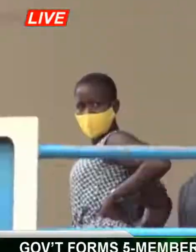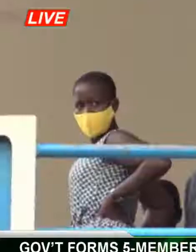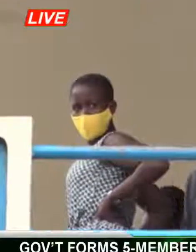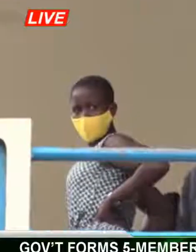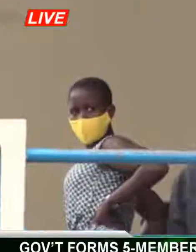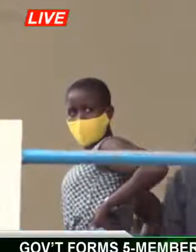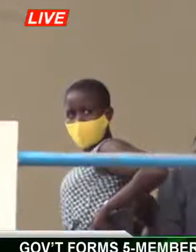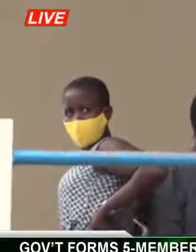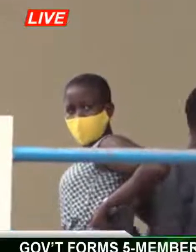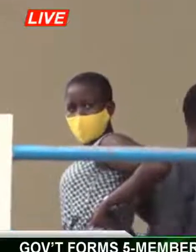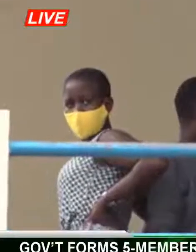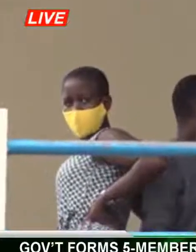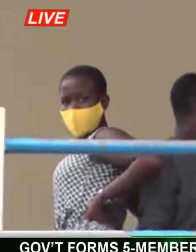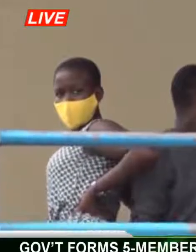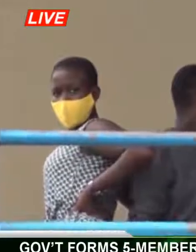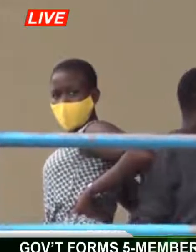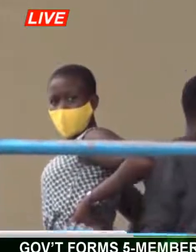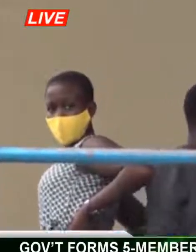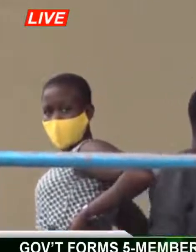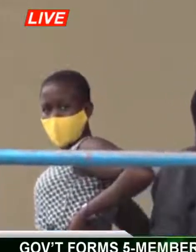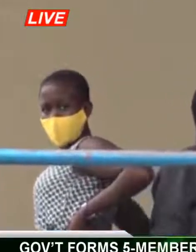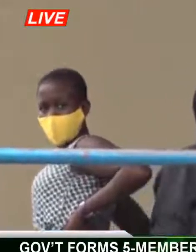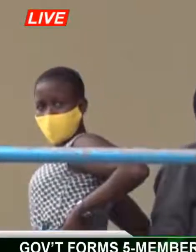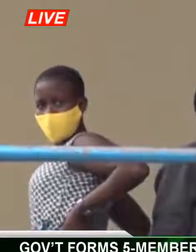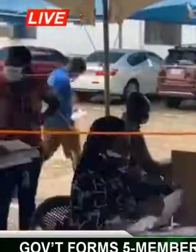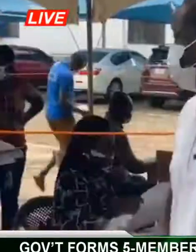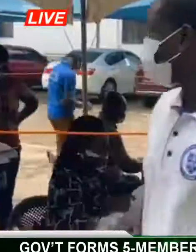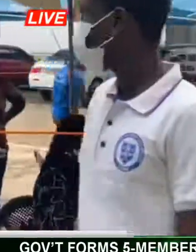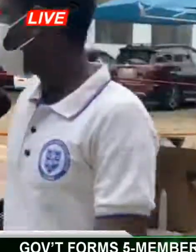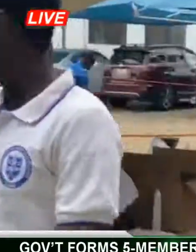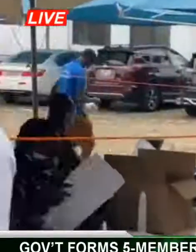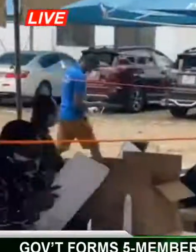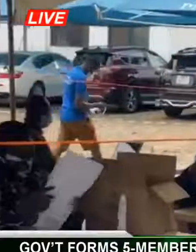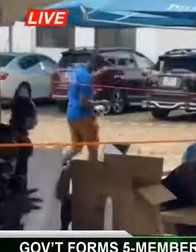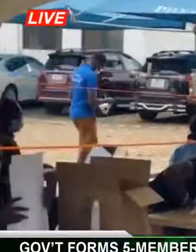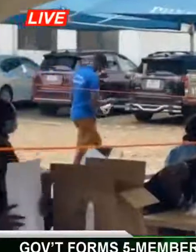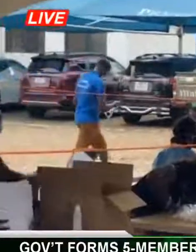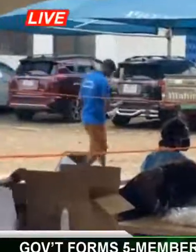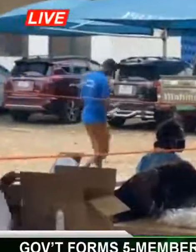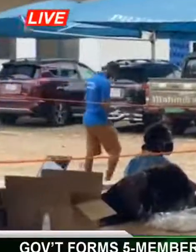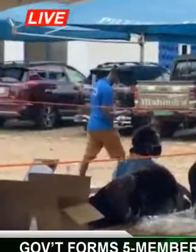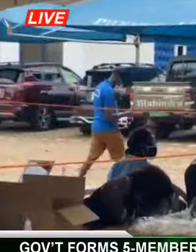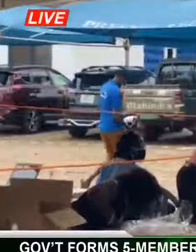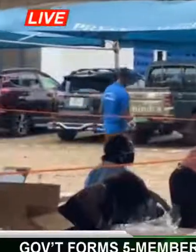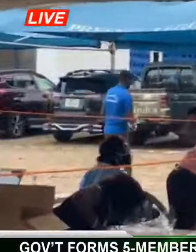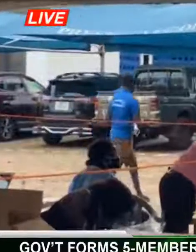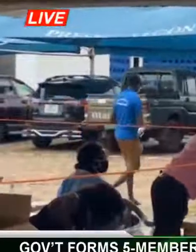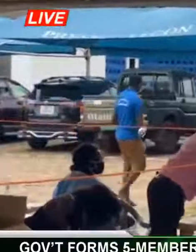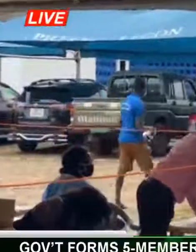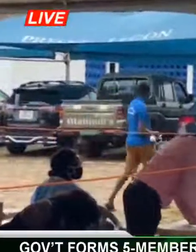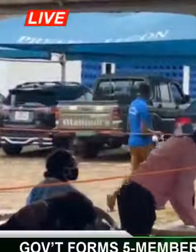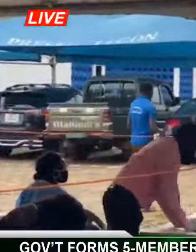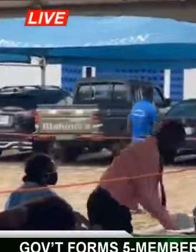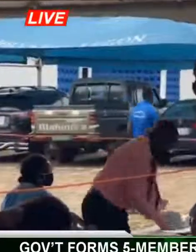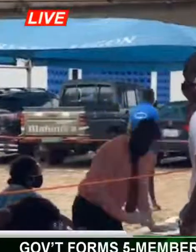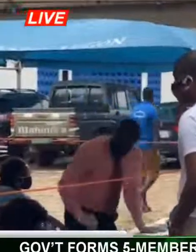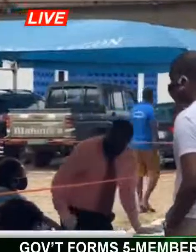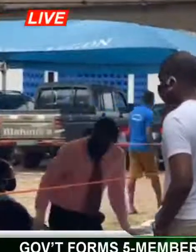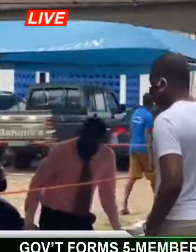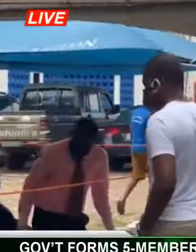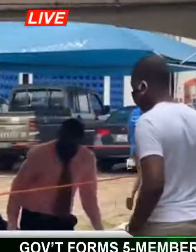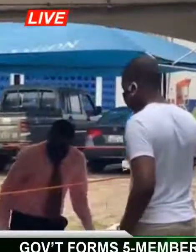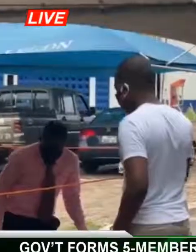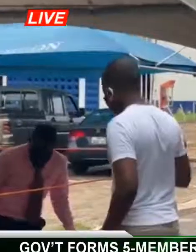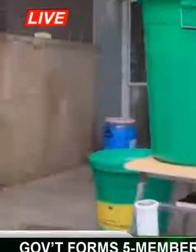ehwehwem ehu dia ekosi ya nkasa na sabre na musu no ye ehwe anim se nsisheye a ye di egu akwan